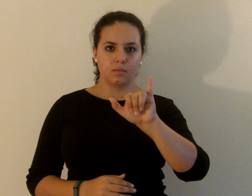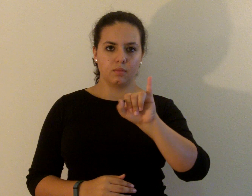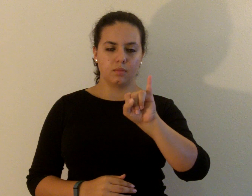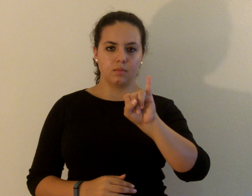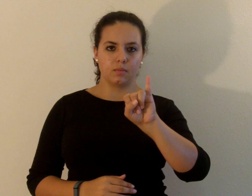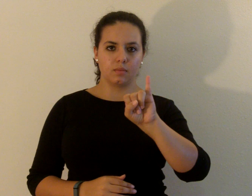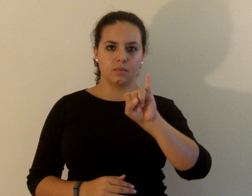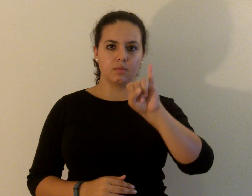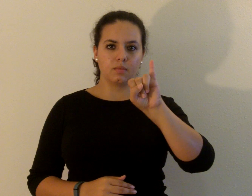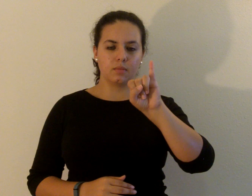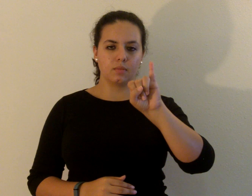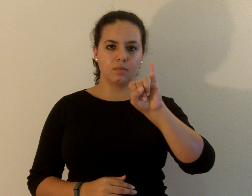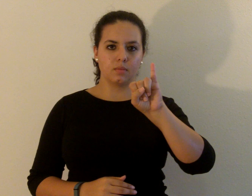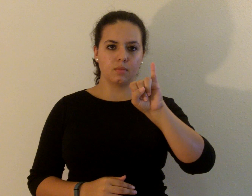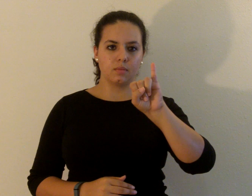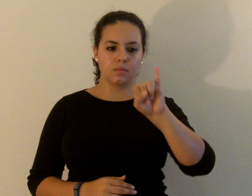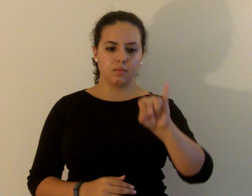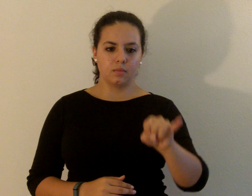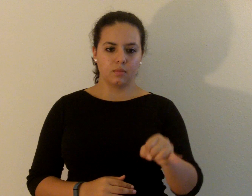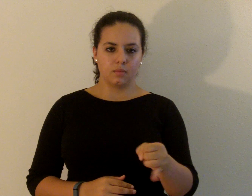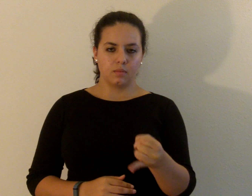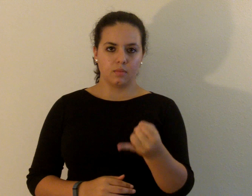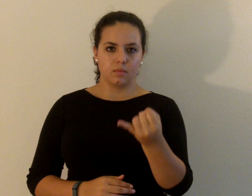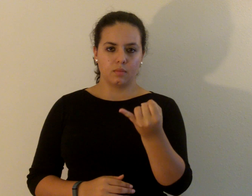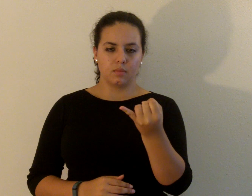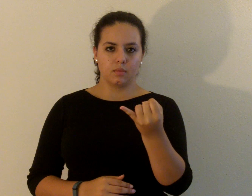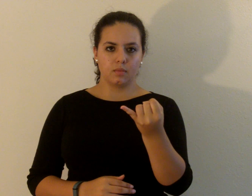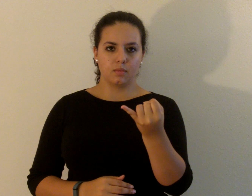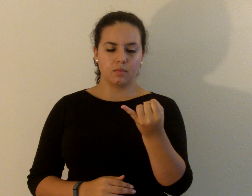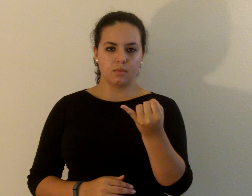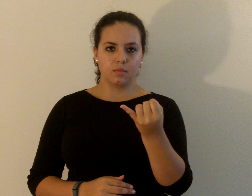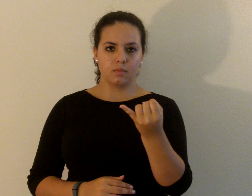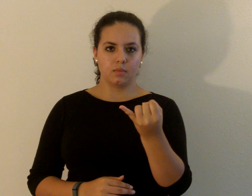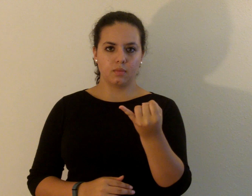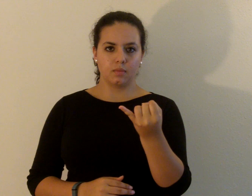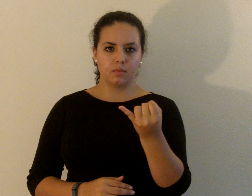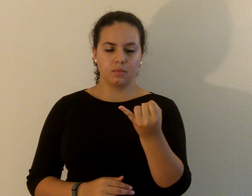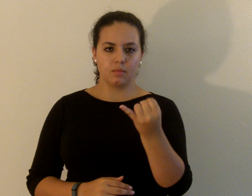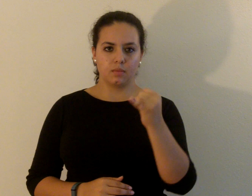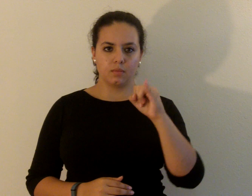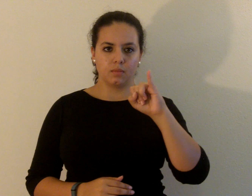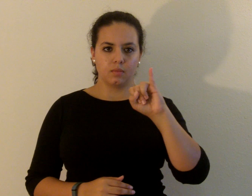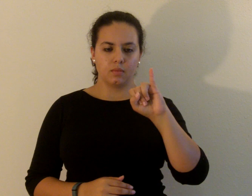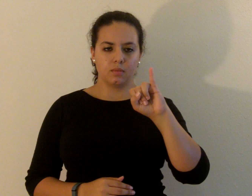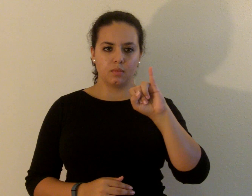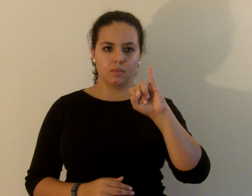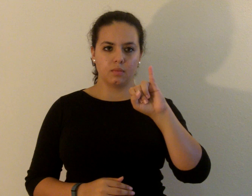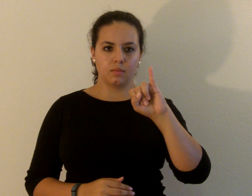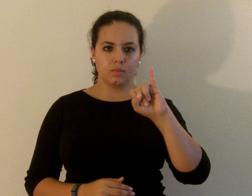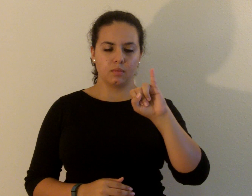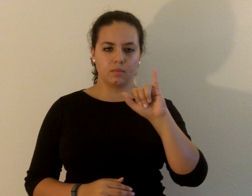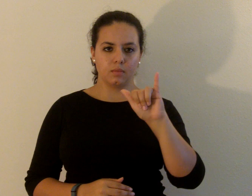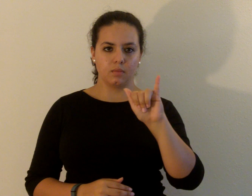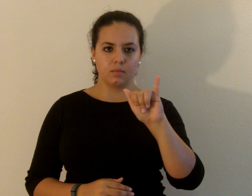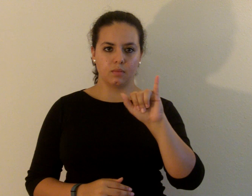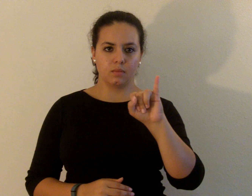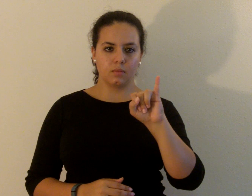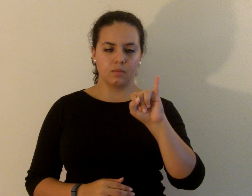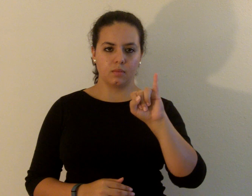J is an I that just comes down into a J. It can be the other way too, this way or this way, but this is your